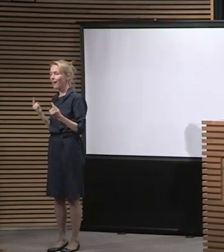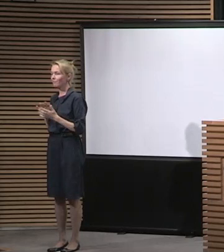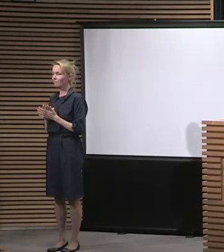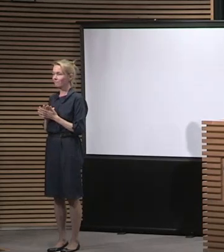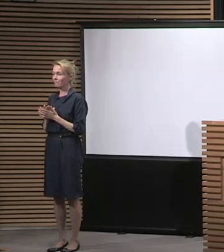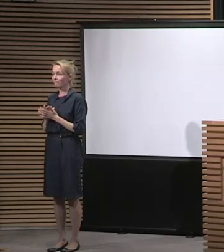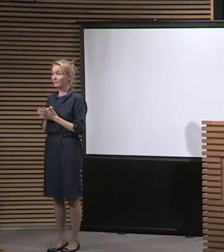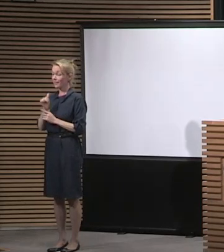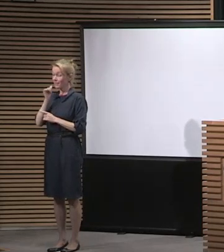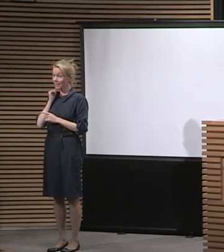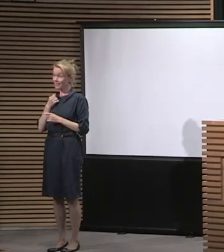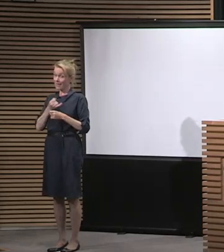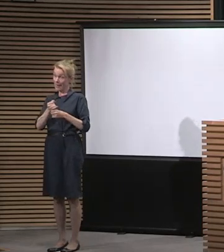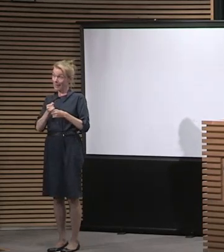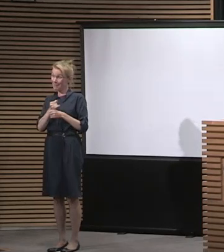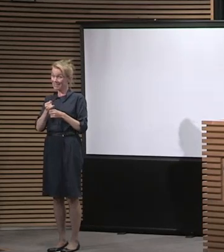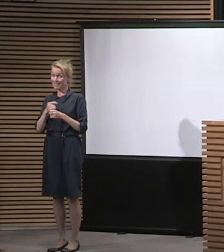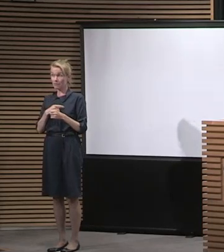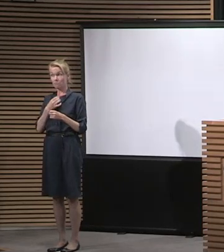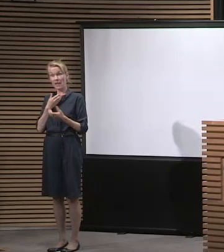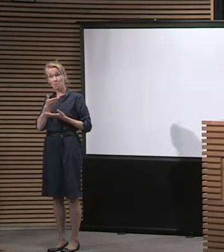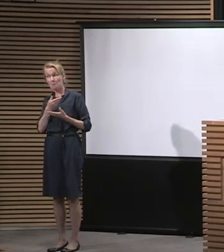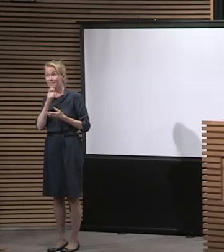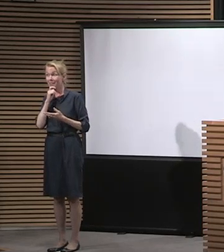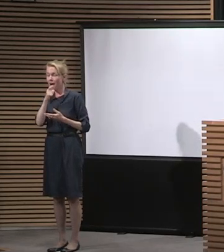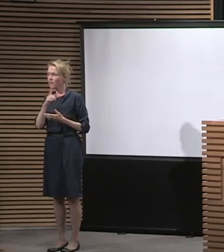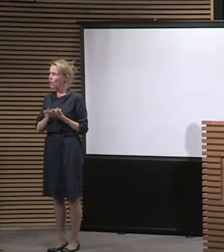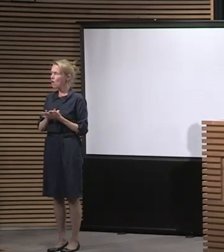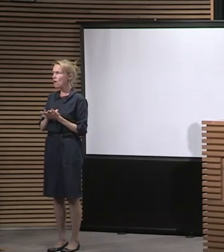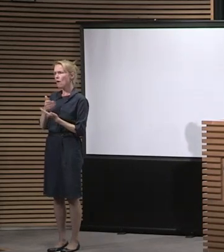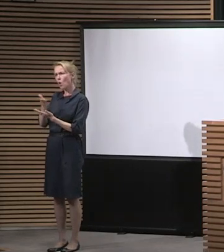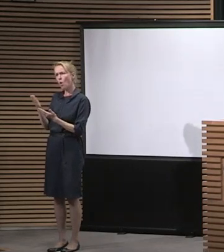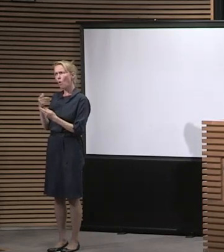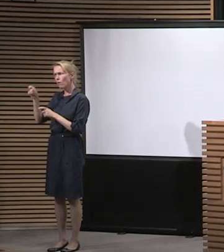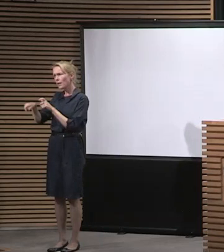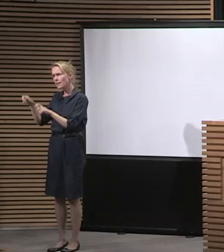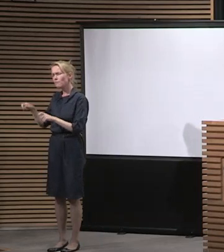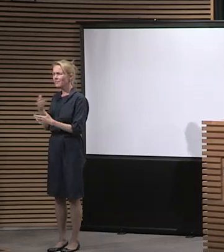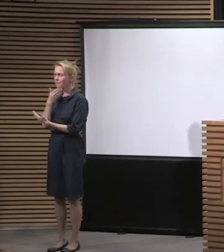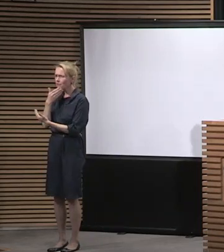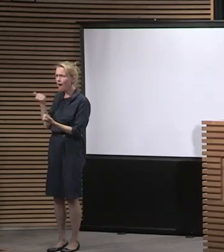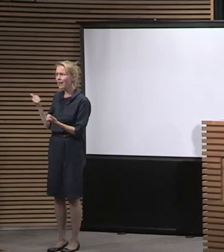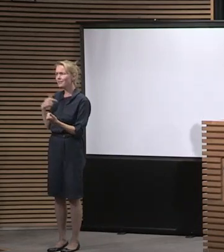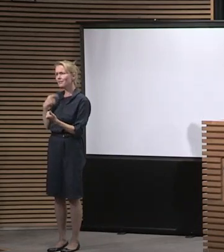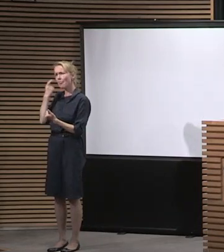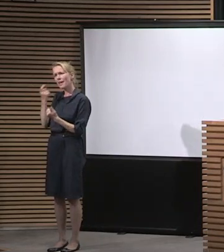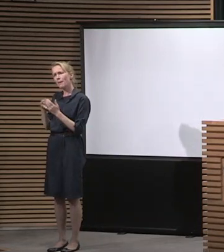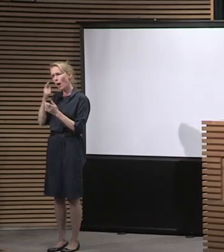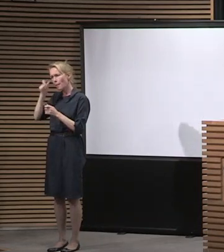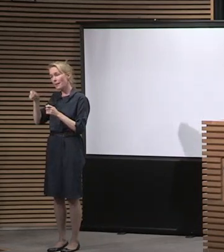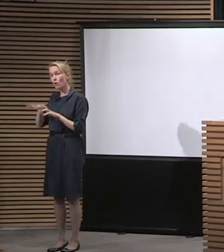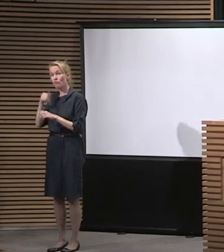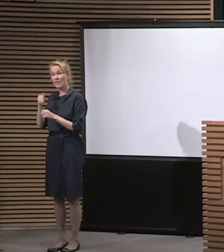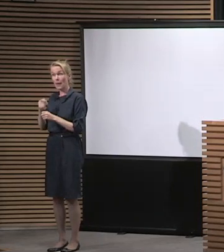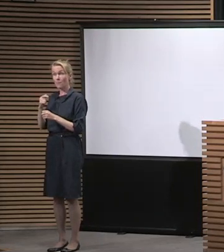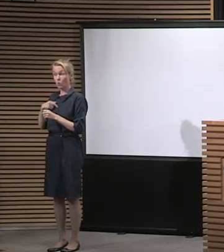chemist yesterday, and the staff said that people are being respectful and thoughtful of others, including only taking one product to leave enough for others,